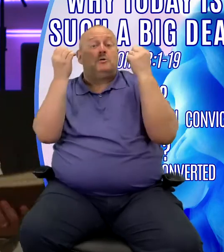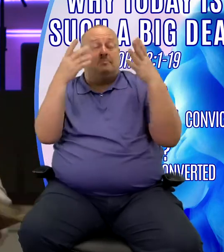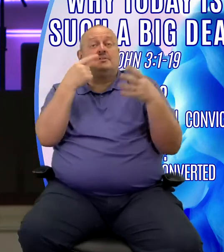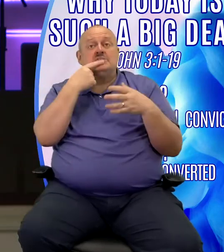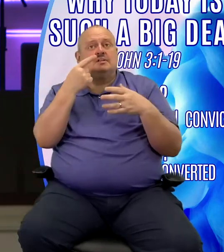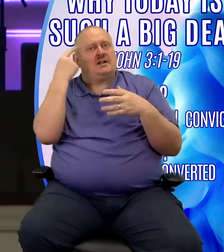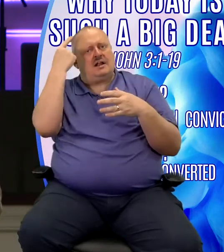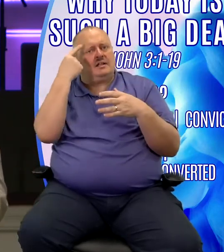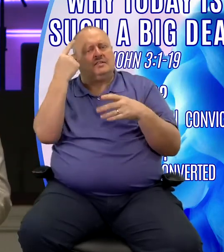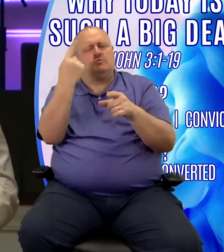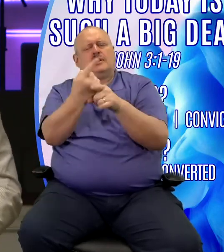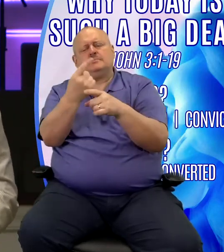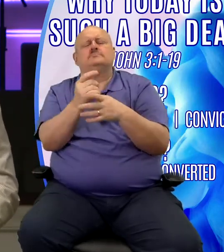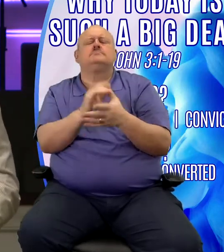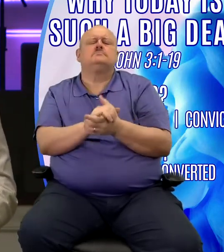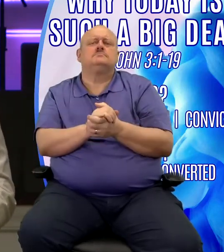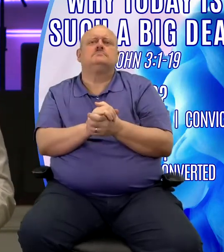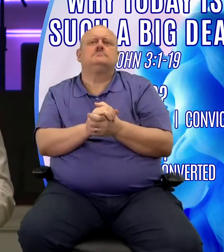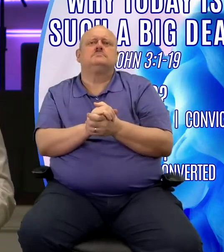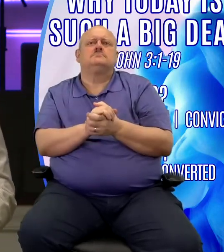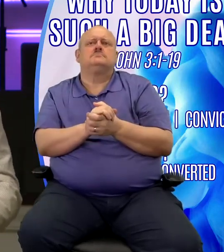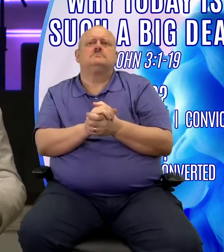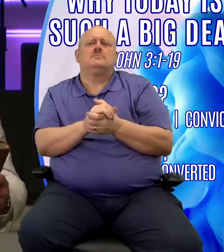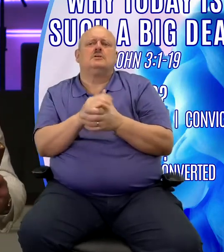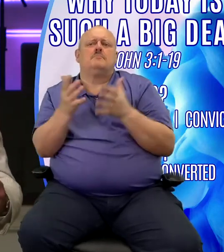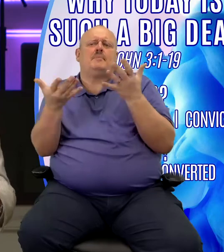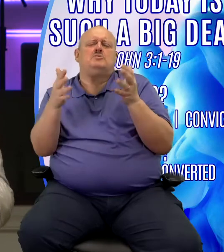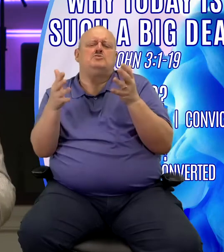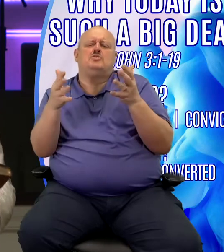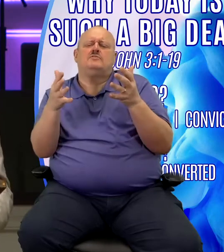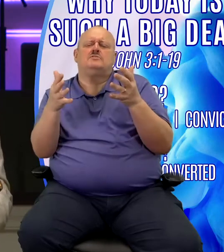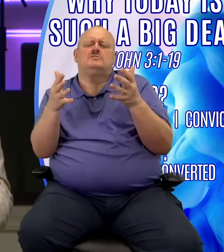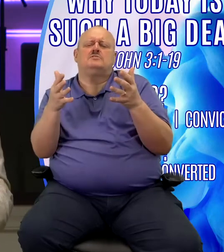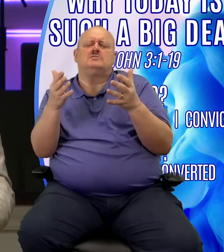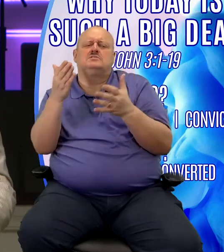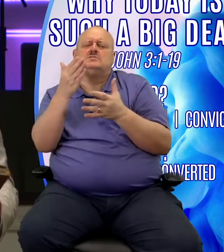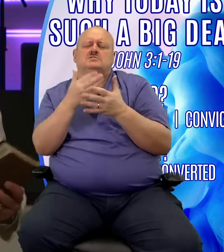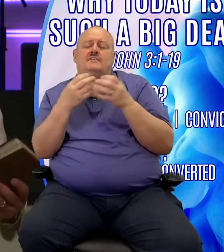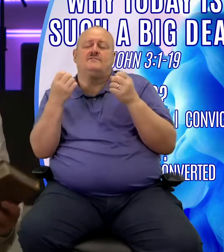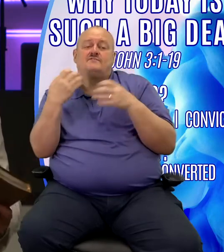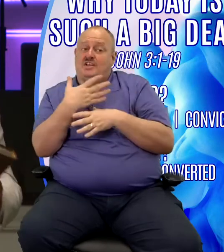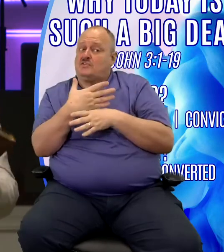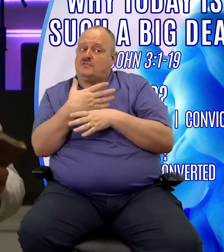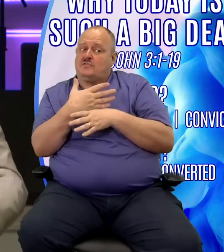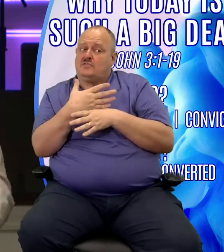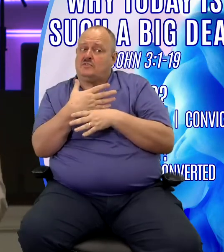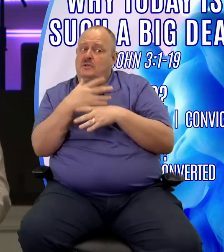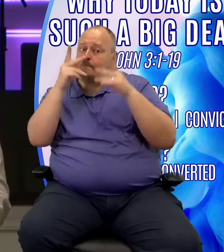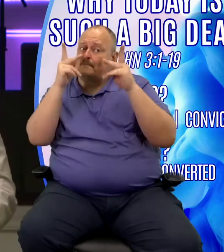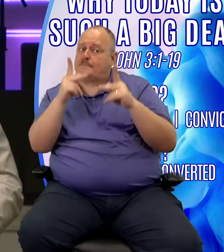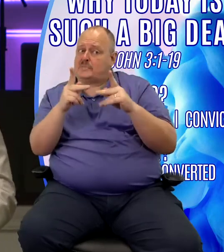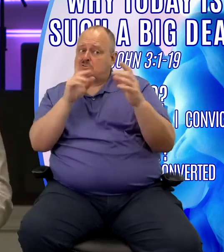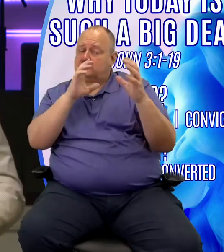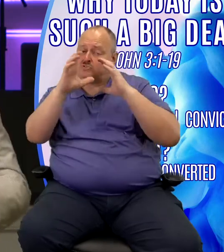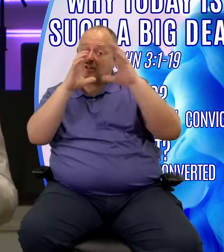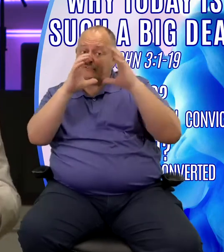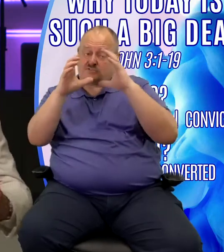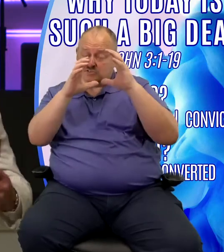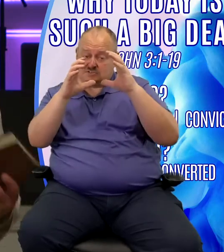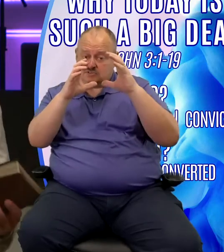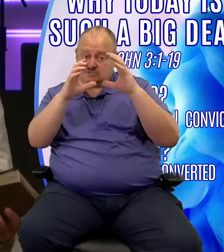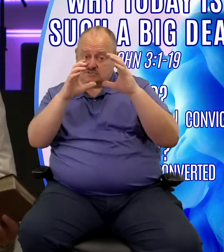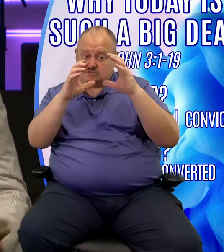think rightfully so, that he would have been nervous. He would have been somewhat fearful to have a personal one-on-one conversation with